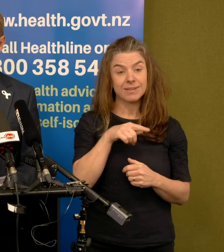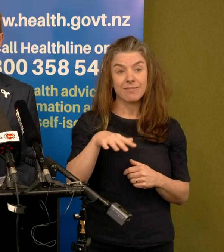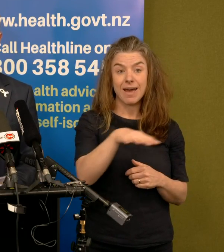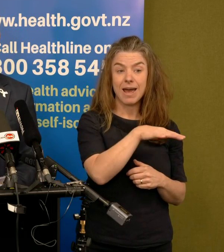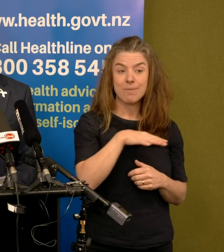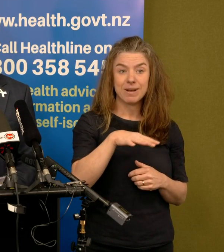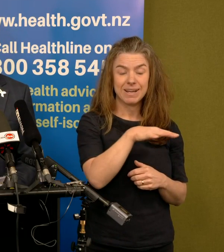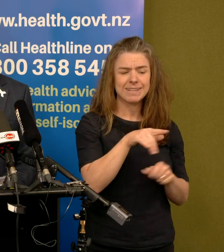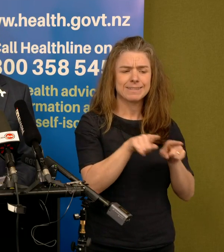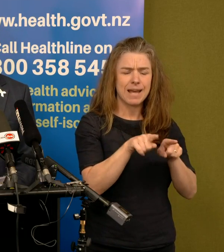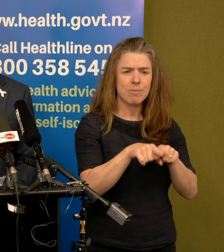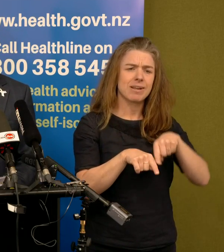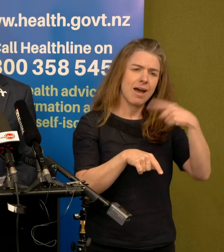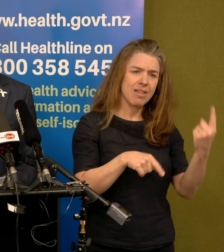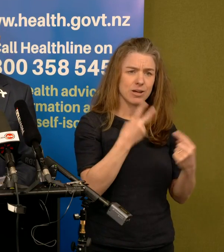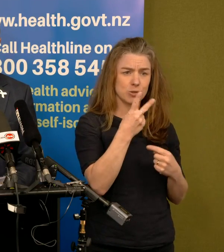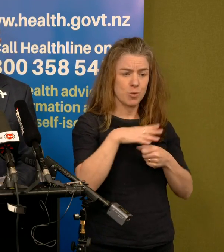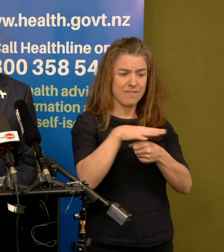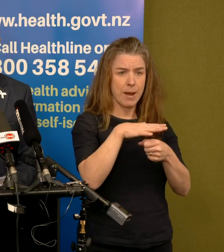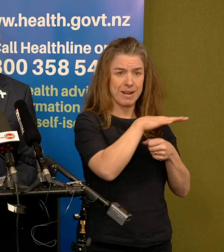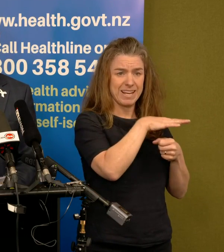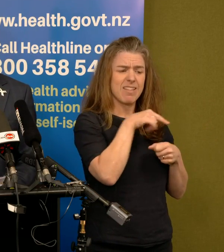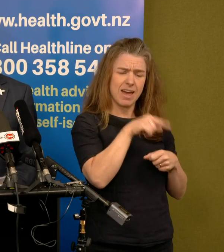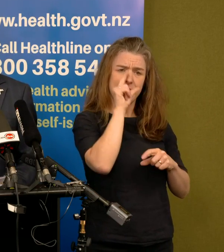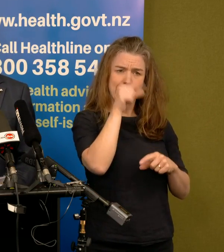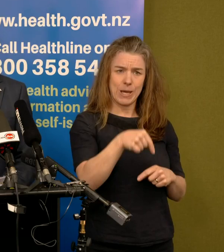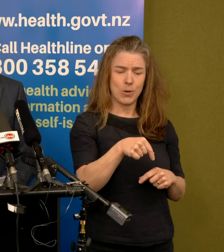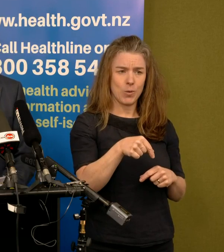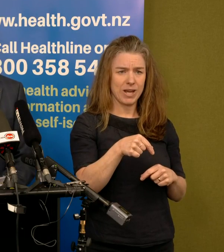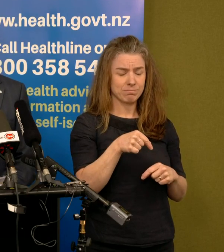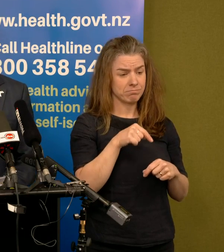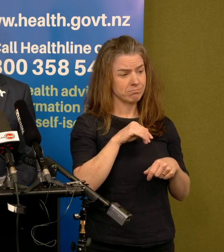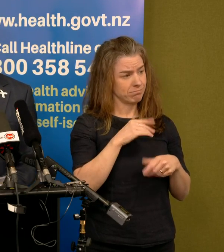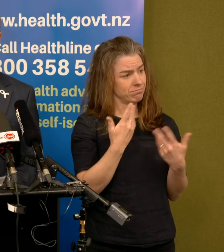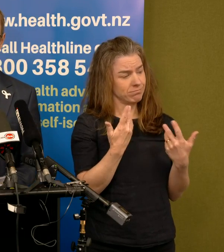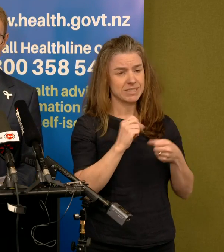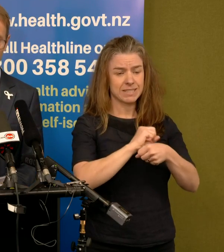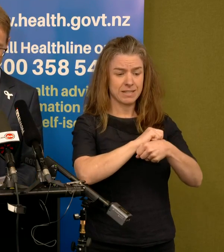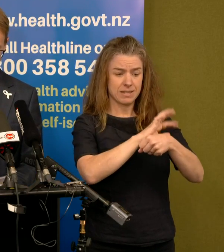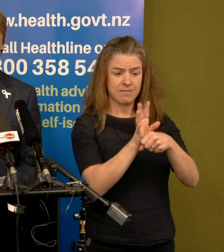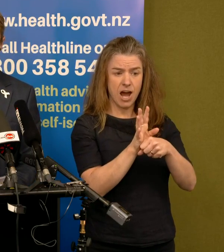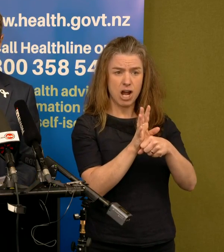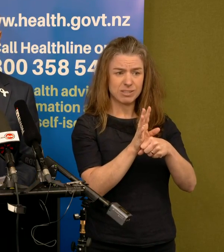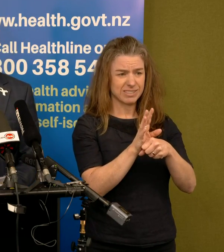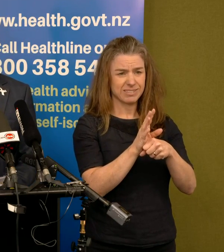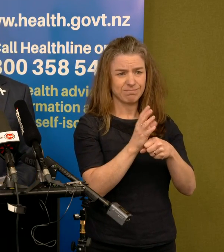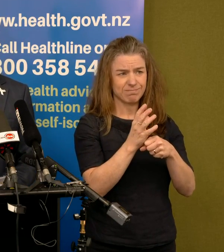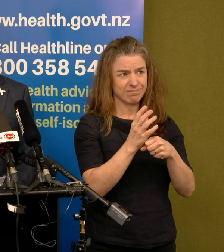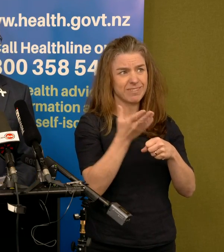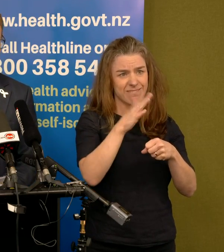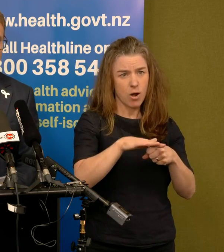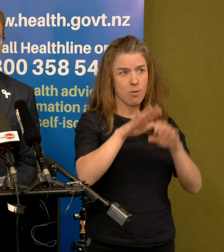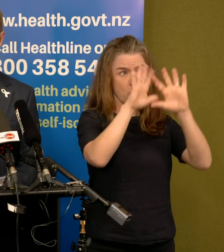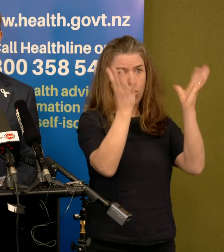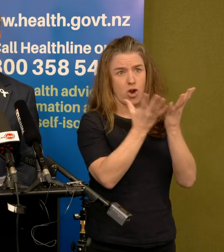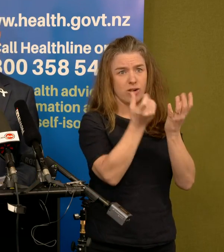family, like the other 2 families, is a Kiwi family that is affected by a virus that is part of a worldwide outbreak. What they